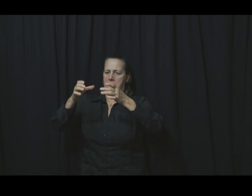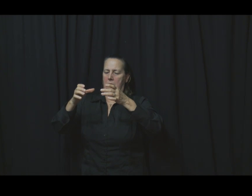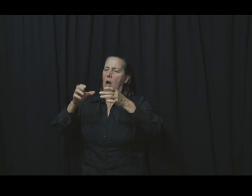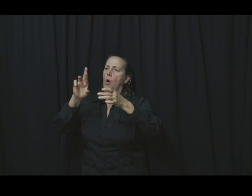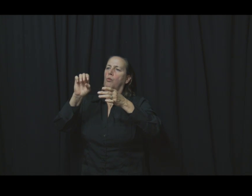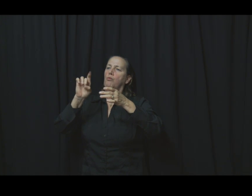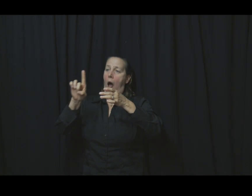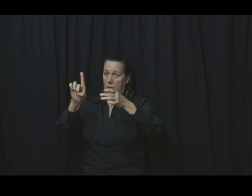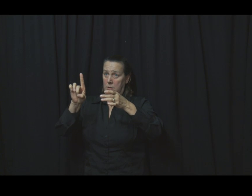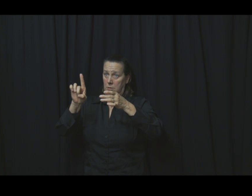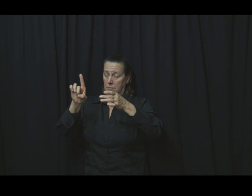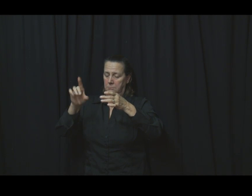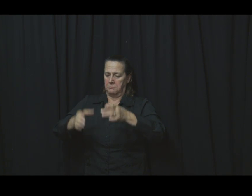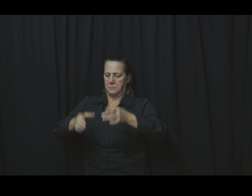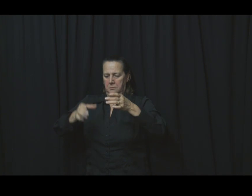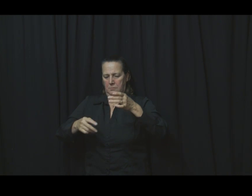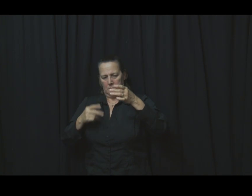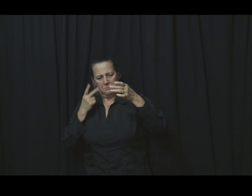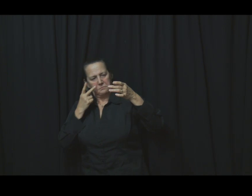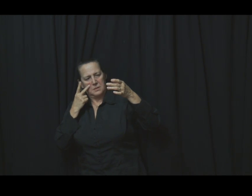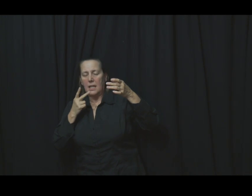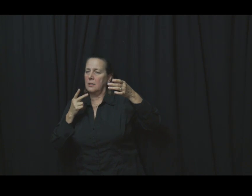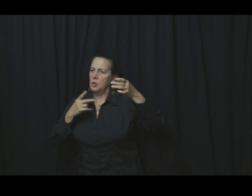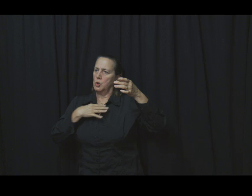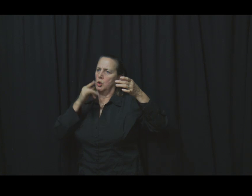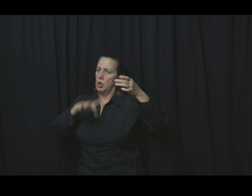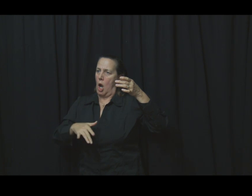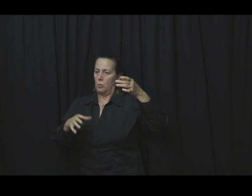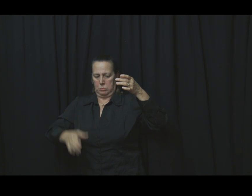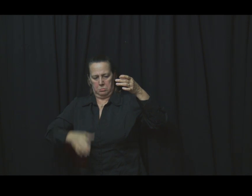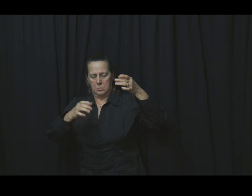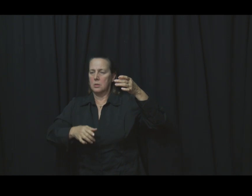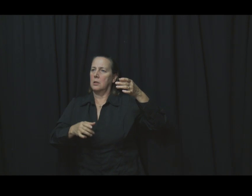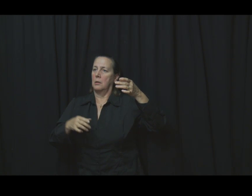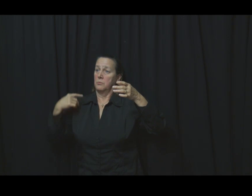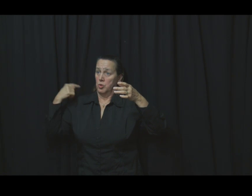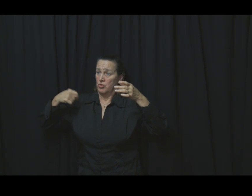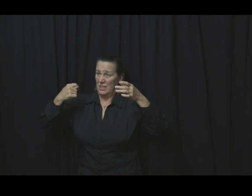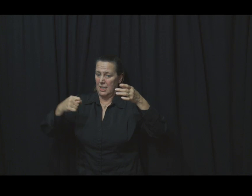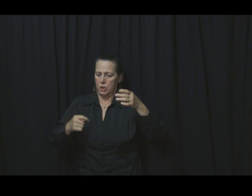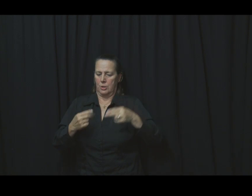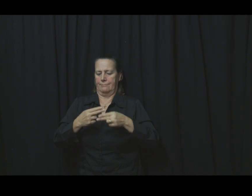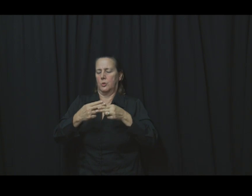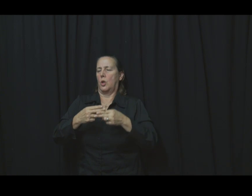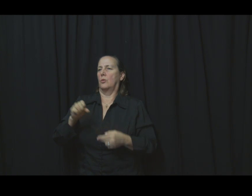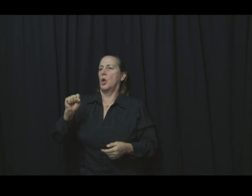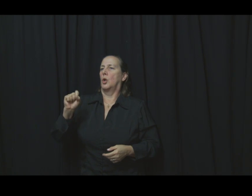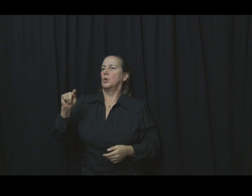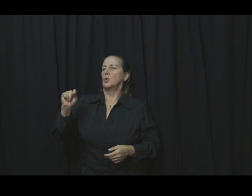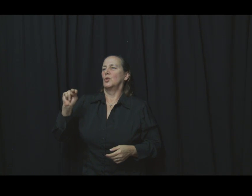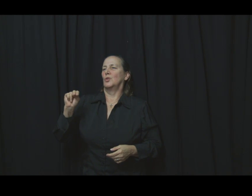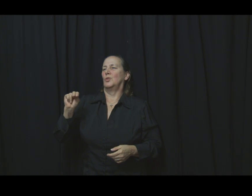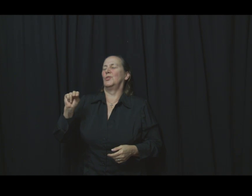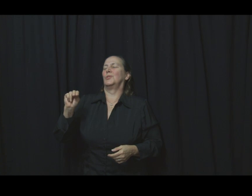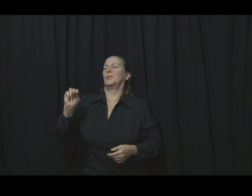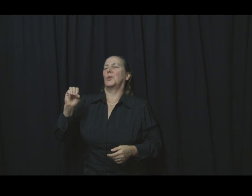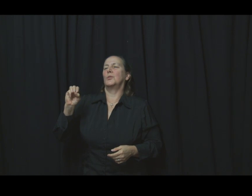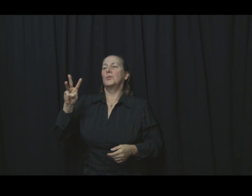rods. And these are made of snow. And by long tradition, it's called snow ice. And snow ice forms over